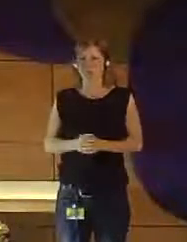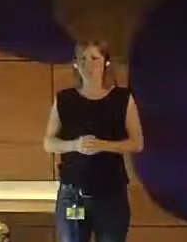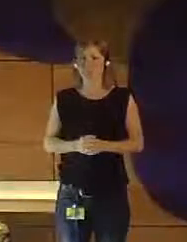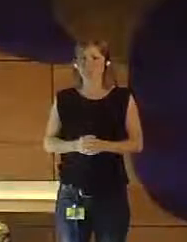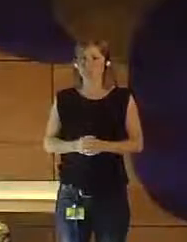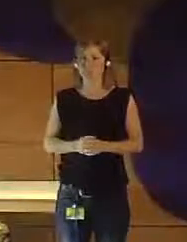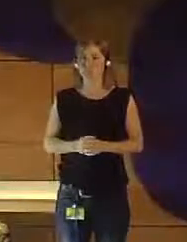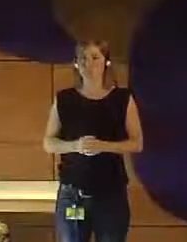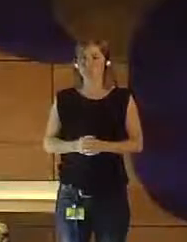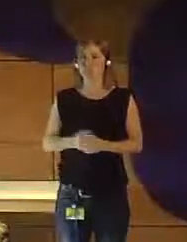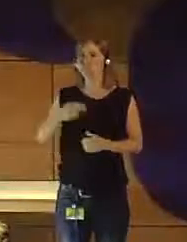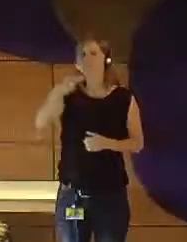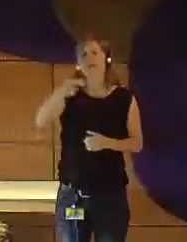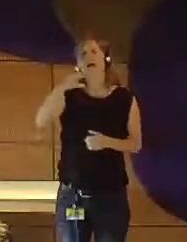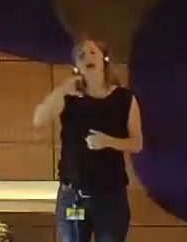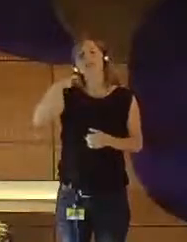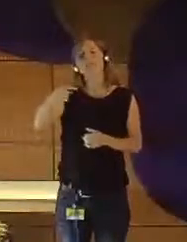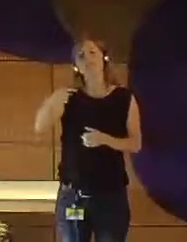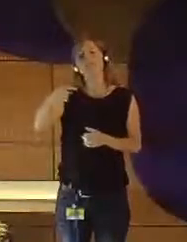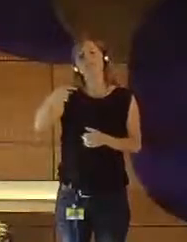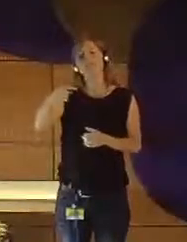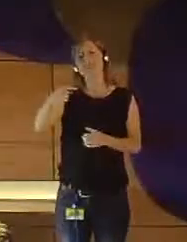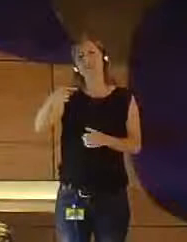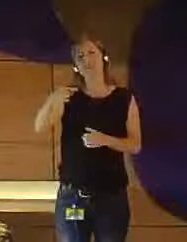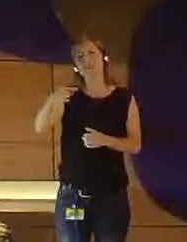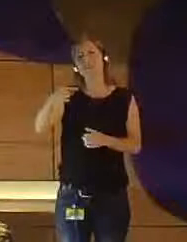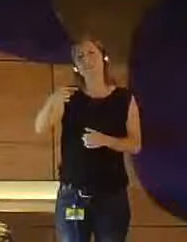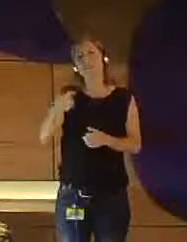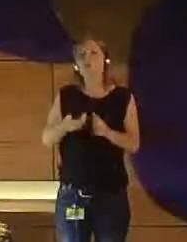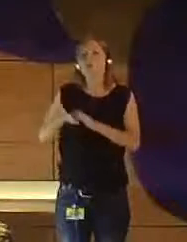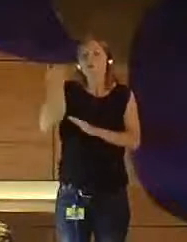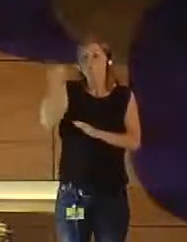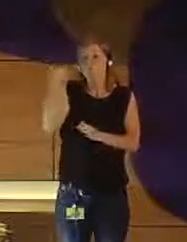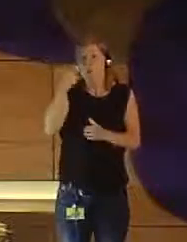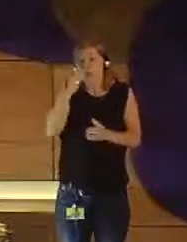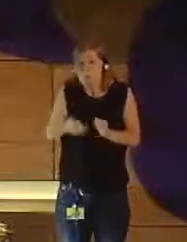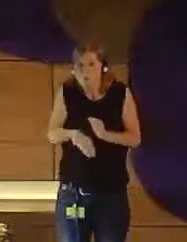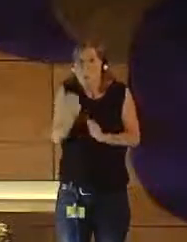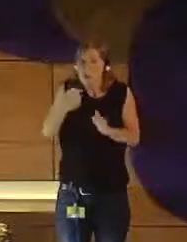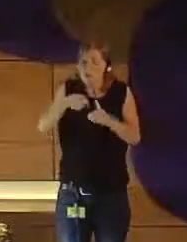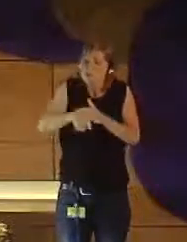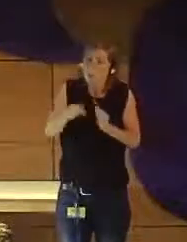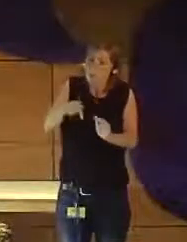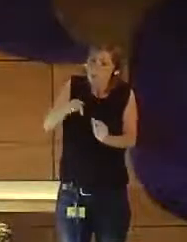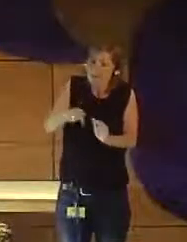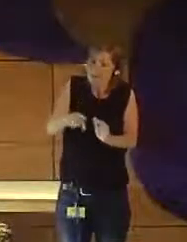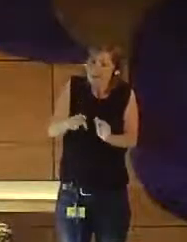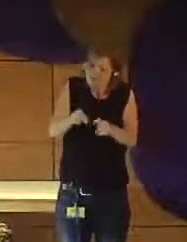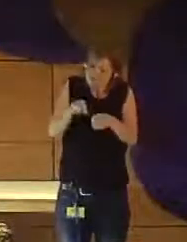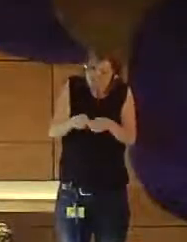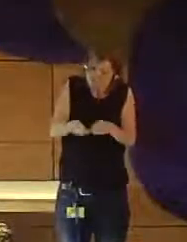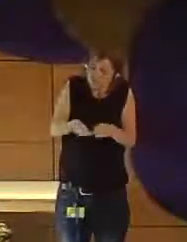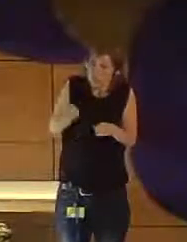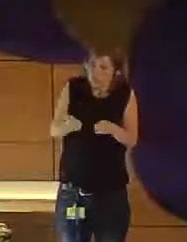HCG in the past was from urine, and so there was a nunnery where nuns